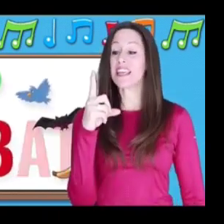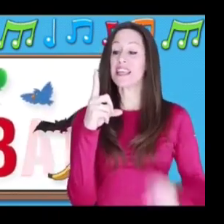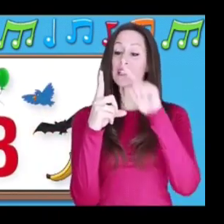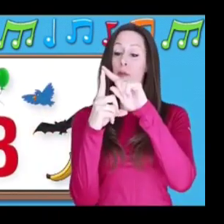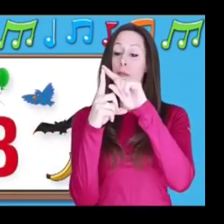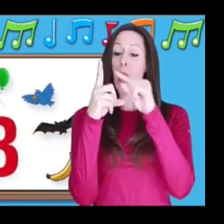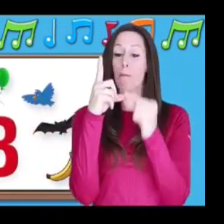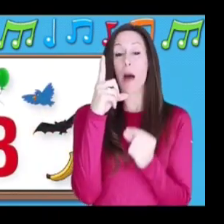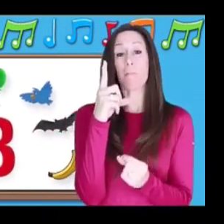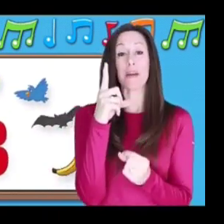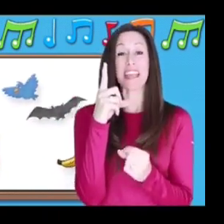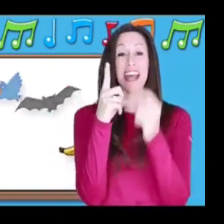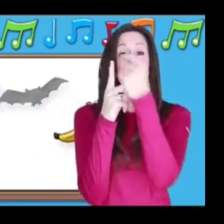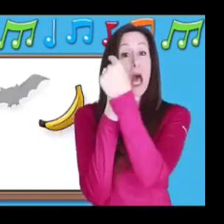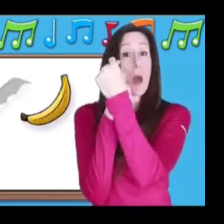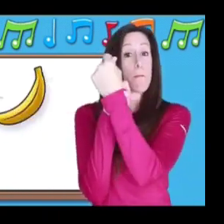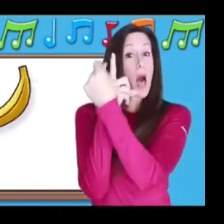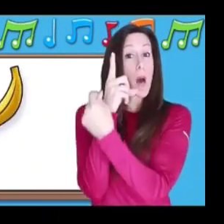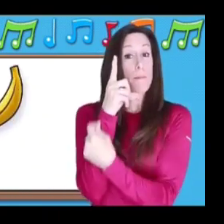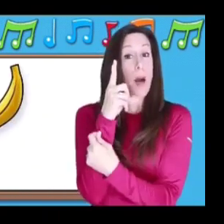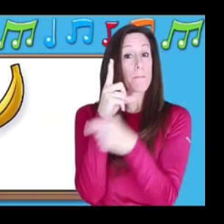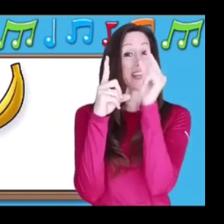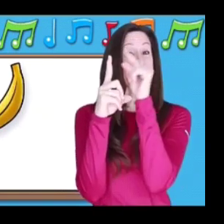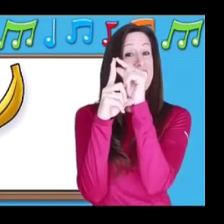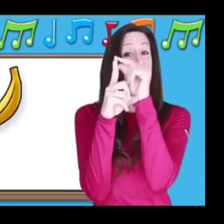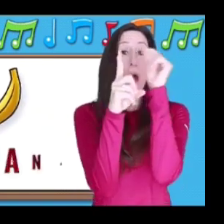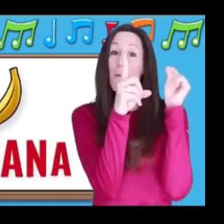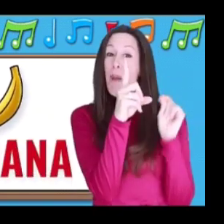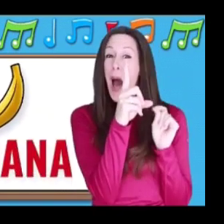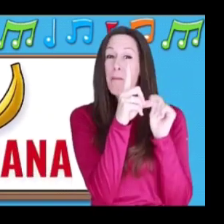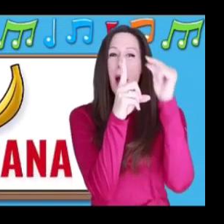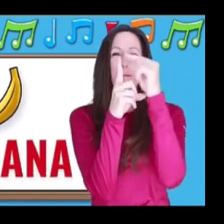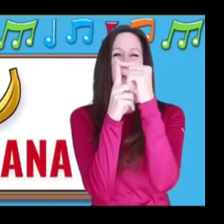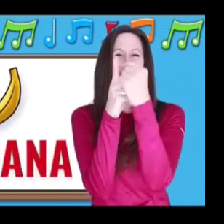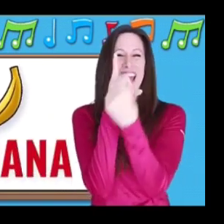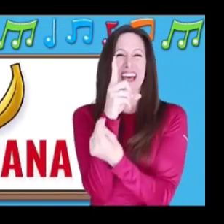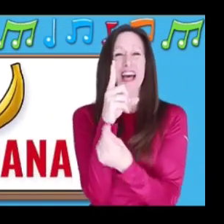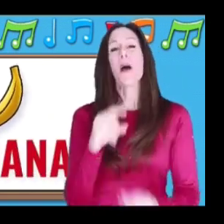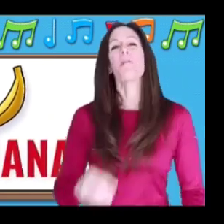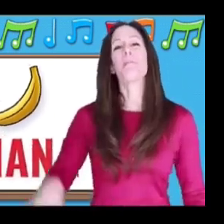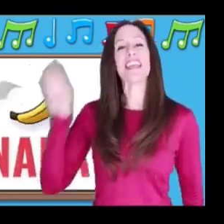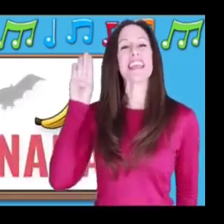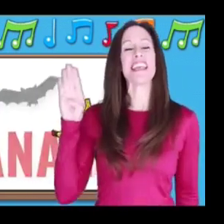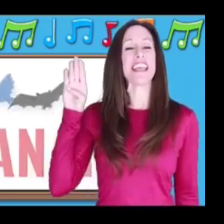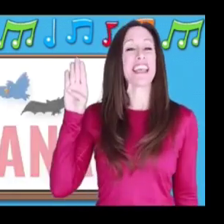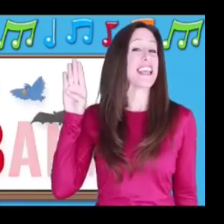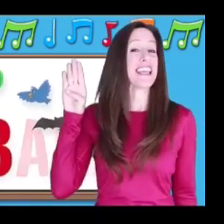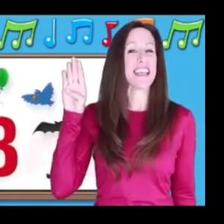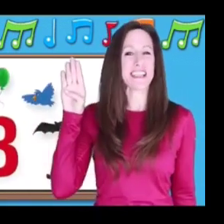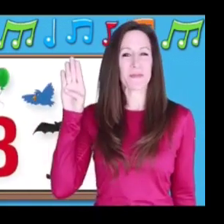B is for banana, banana, banana. B is for